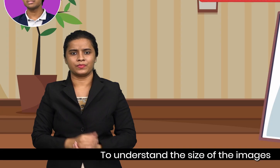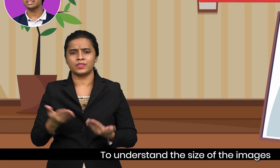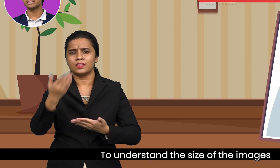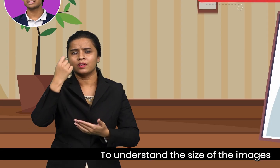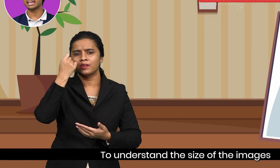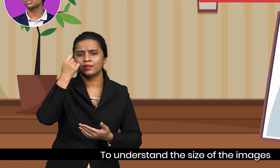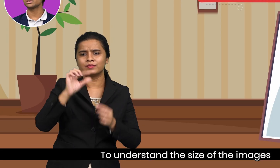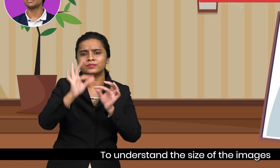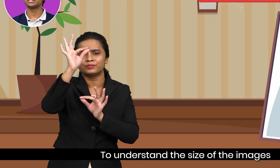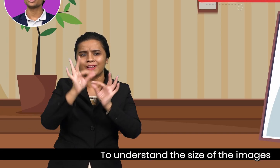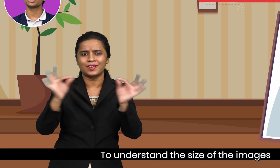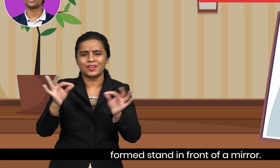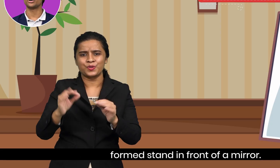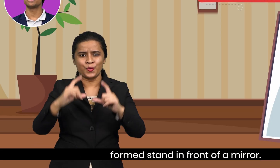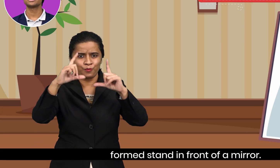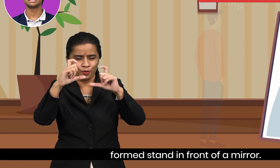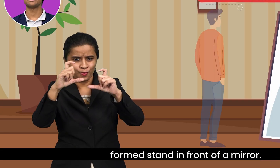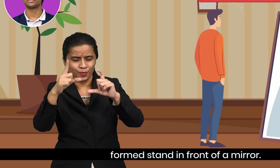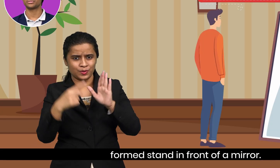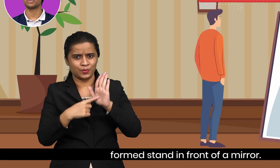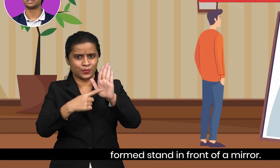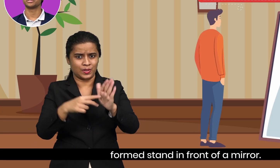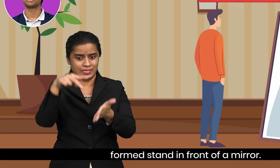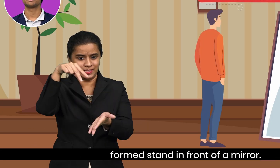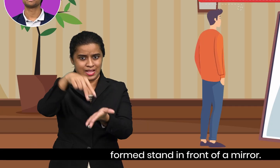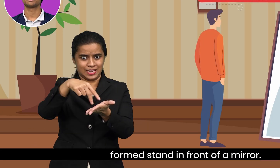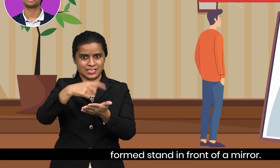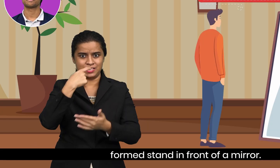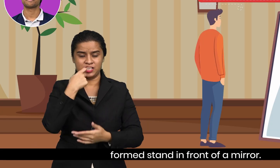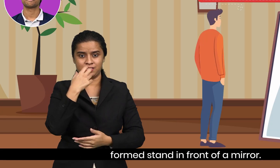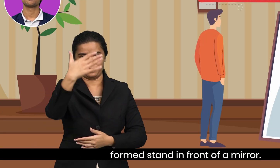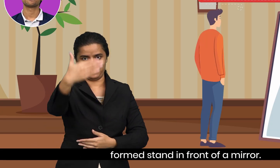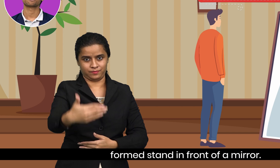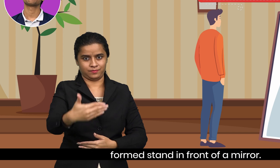To understand the size of the images formed, stand in front of a mirror.